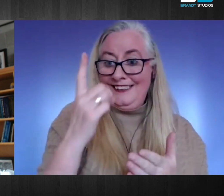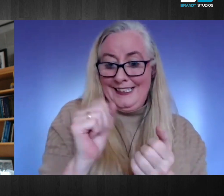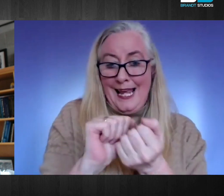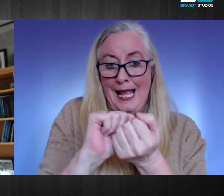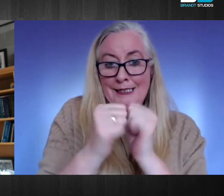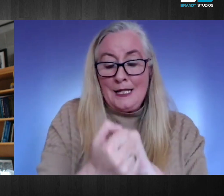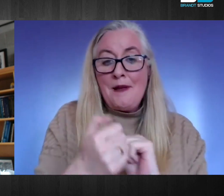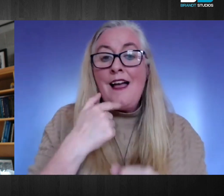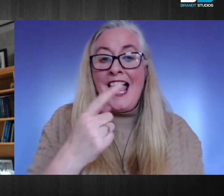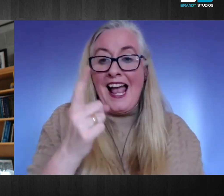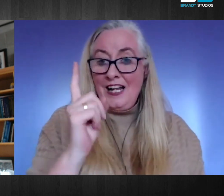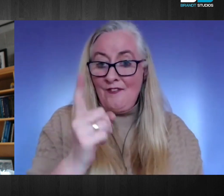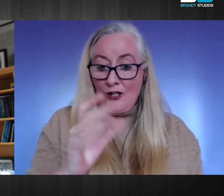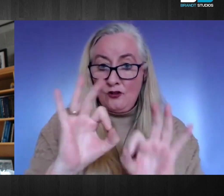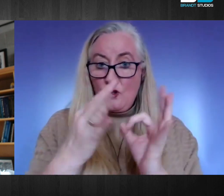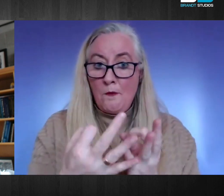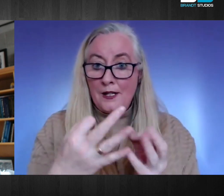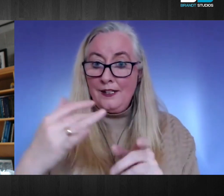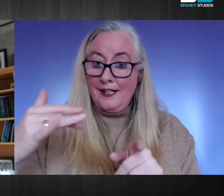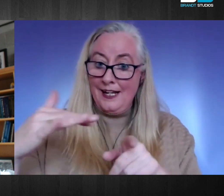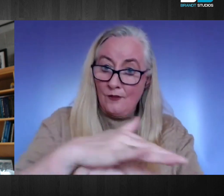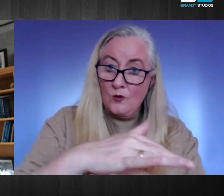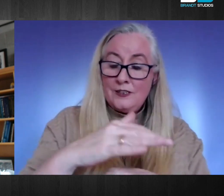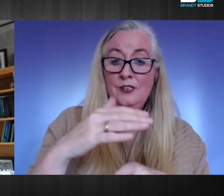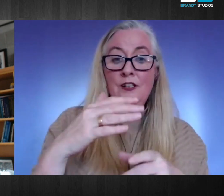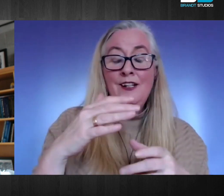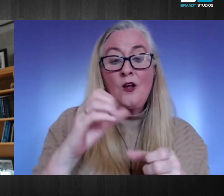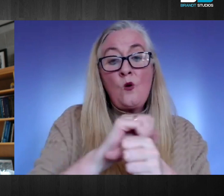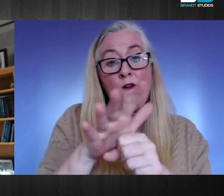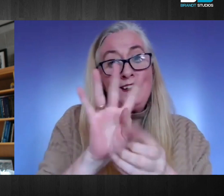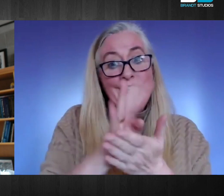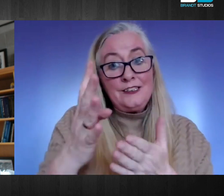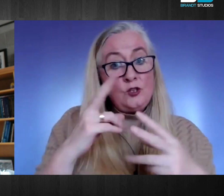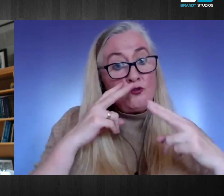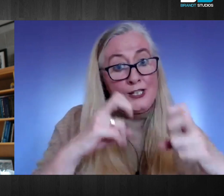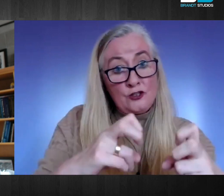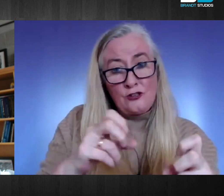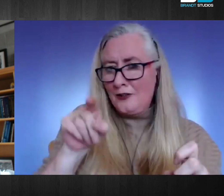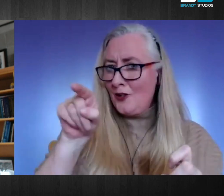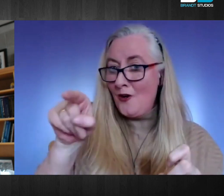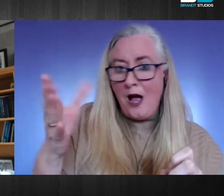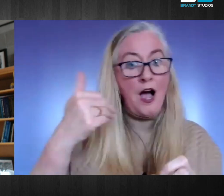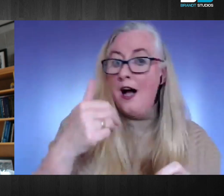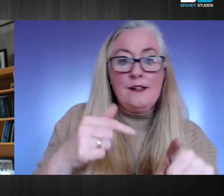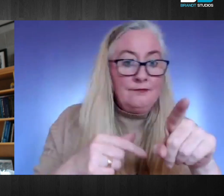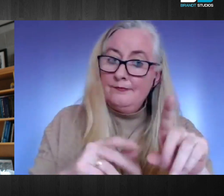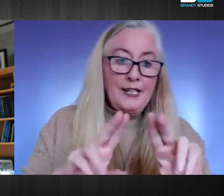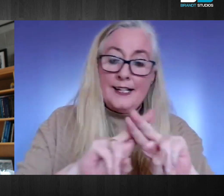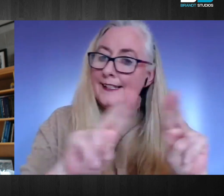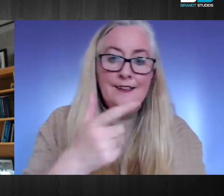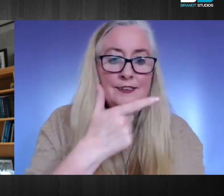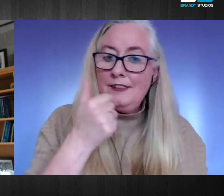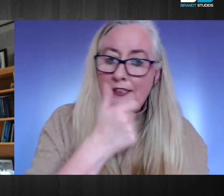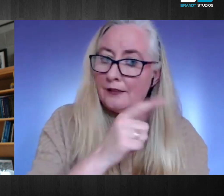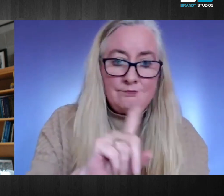to advise on COVID-19 research. I'm not saying it's easy, and there's no question of the